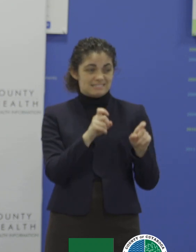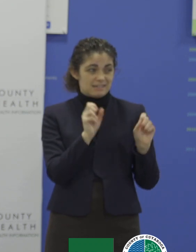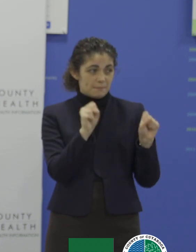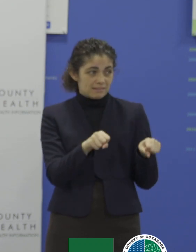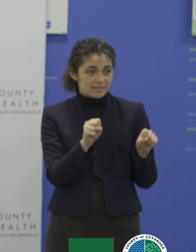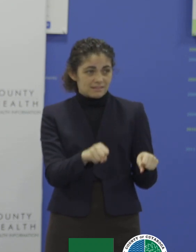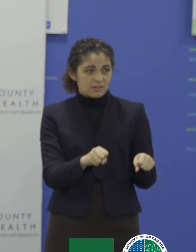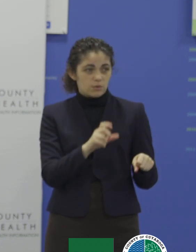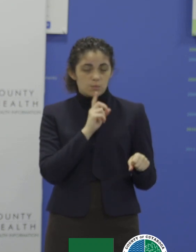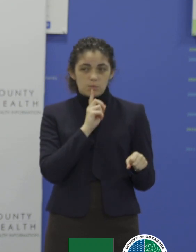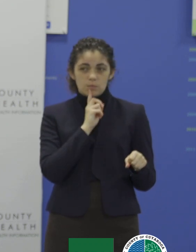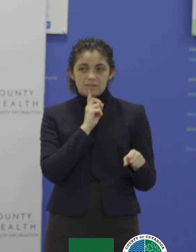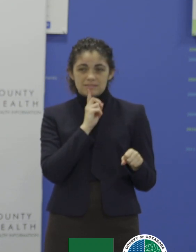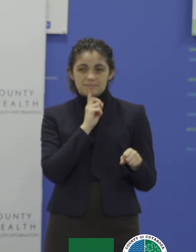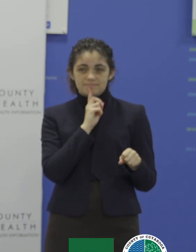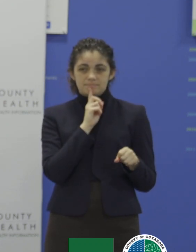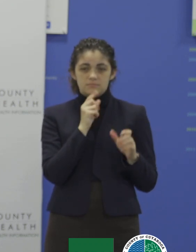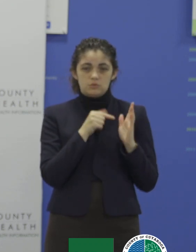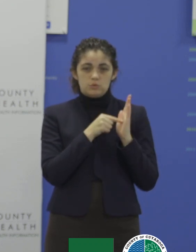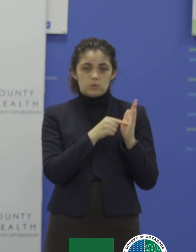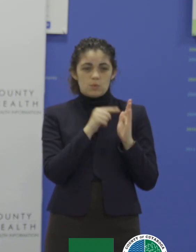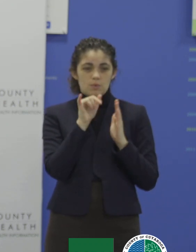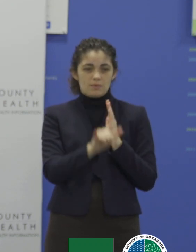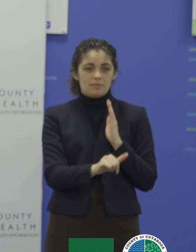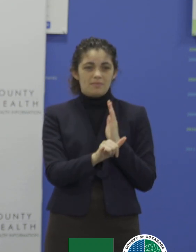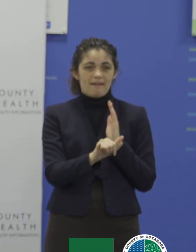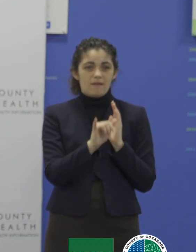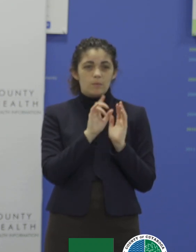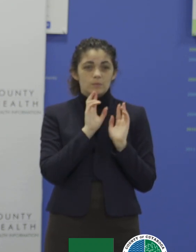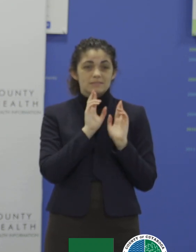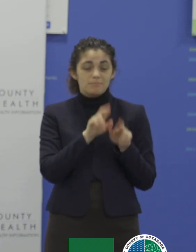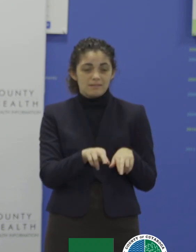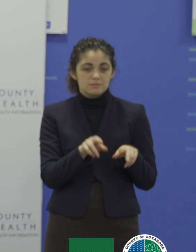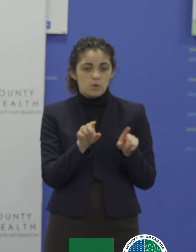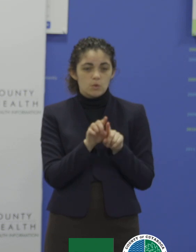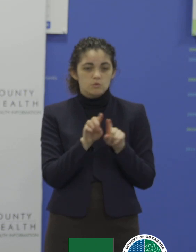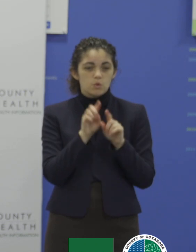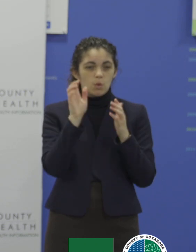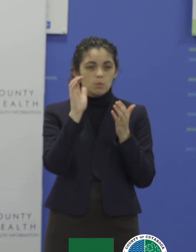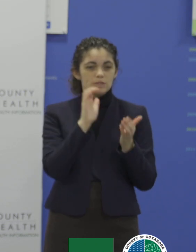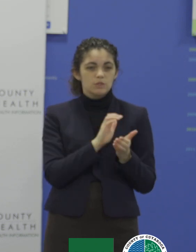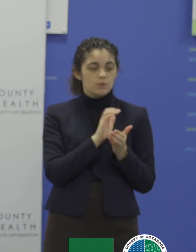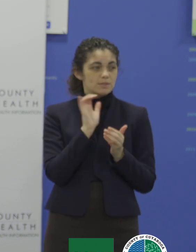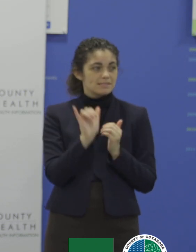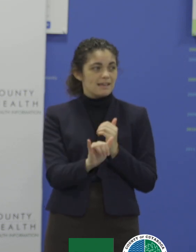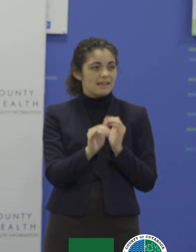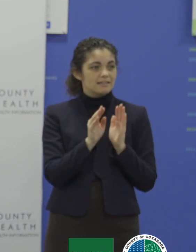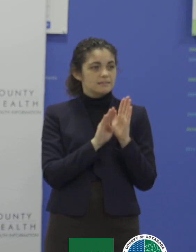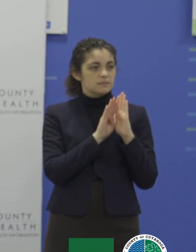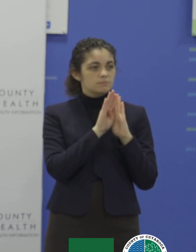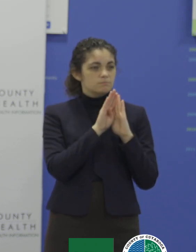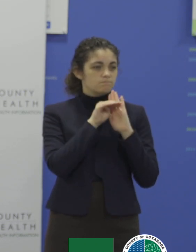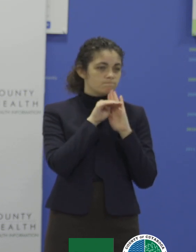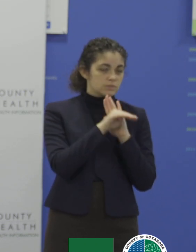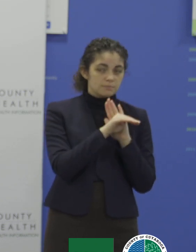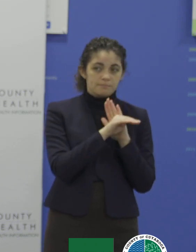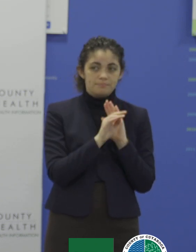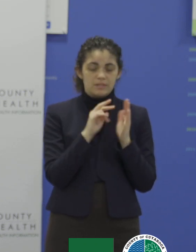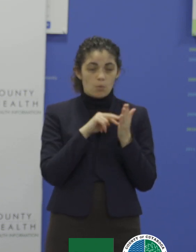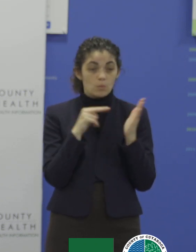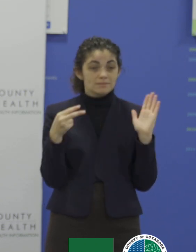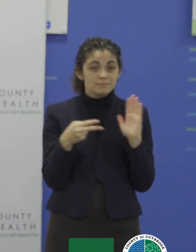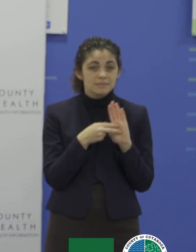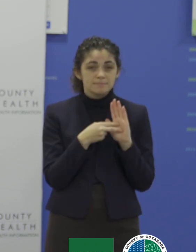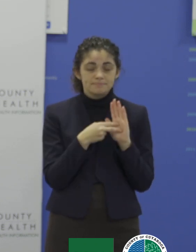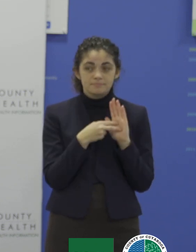that really magnify our ability to do a public health field response that reduces transmission and flattens the curve. So what that means